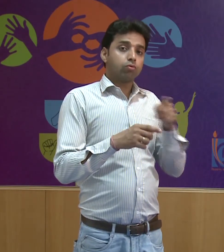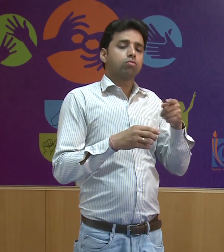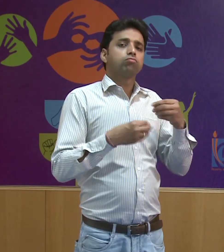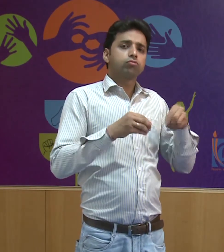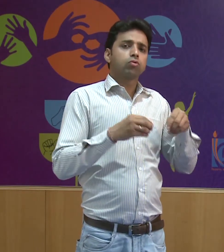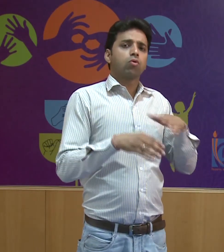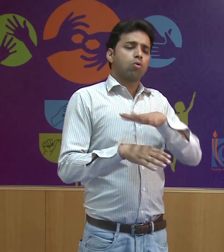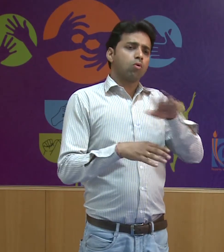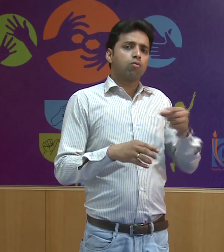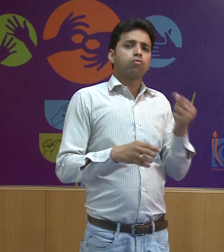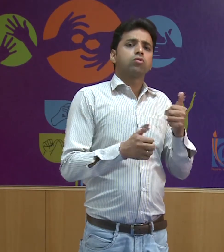used.